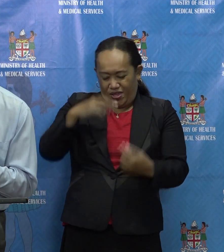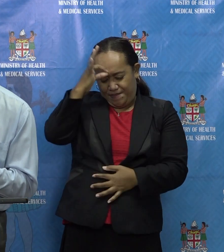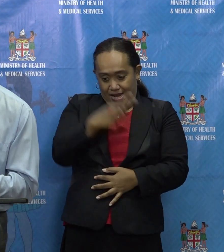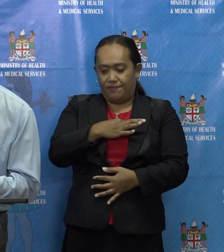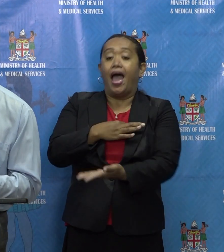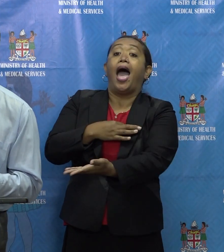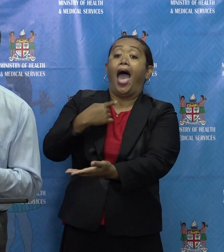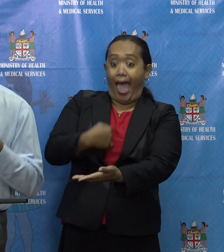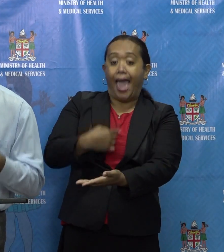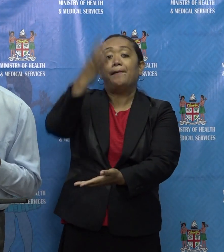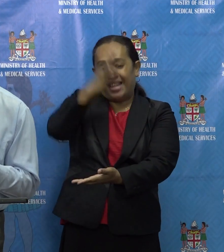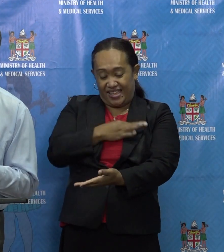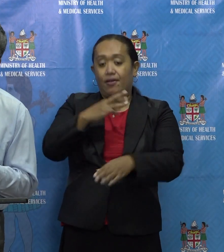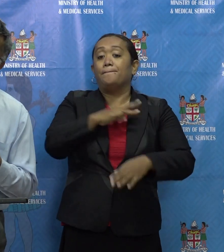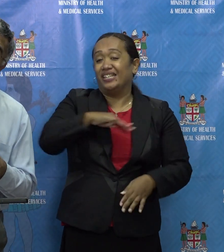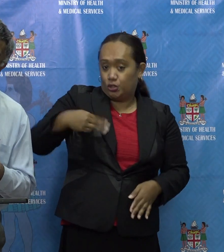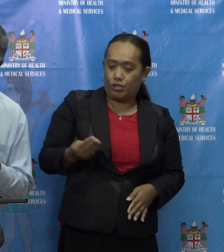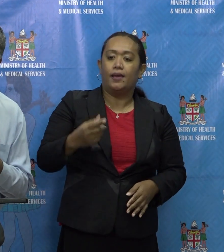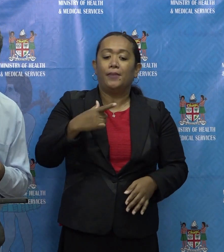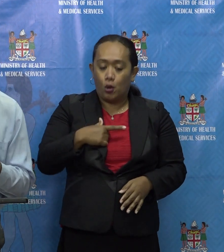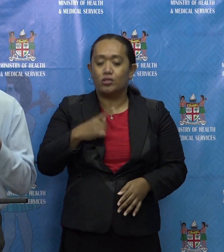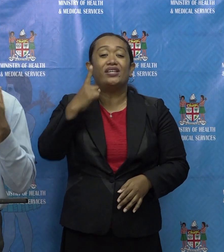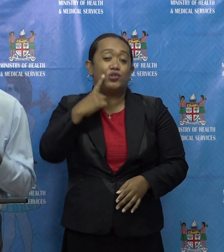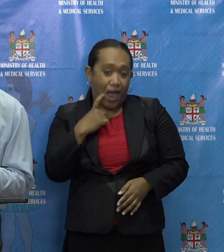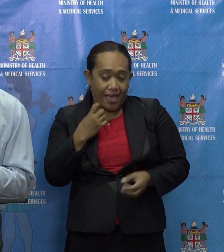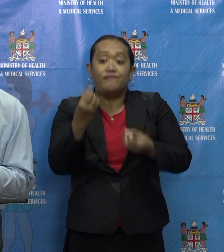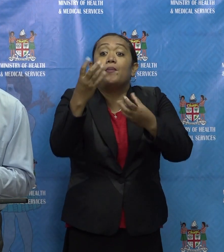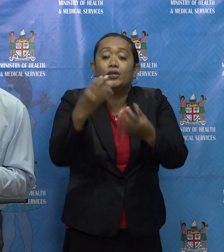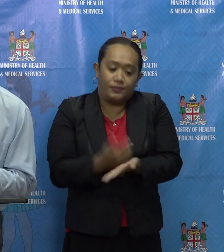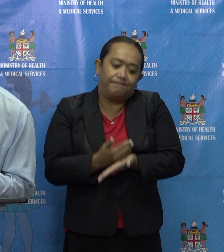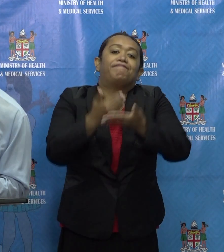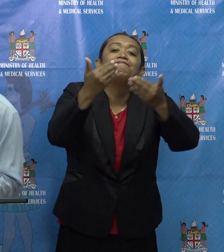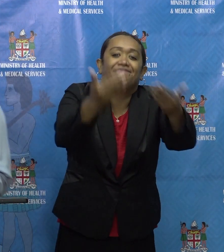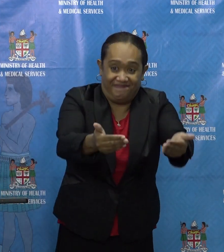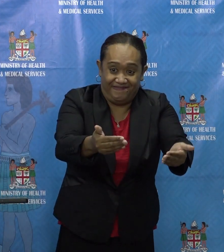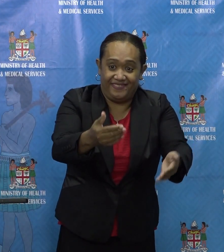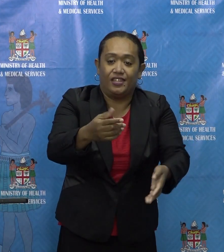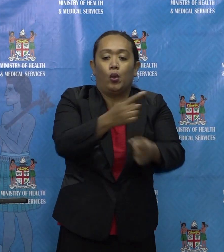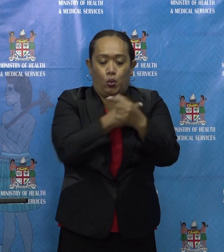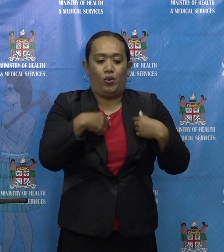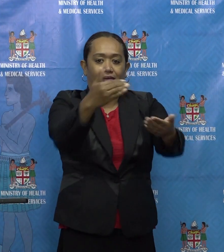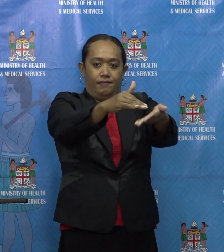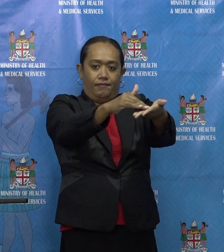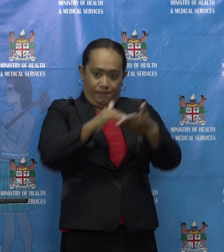I believe as a ministry, it's because we're showing our best foot forward, we're getting the support.